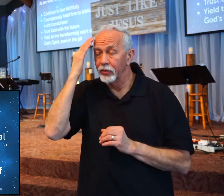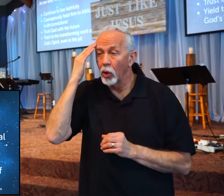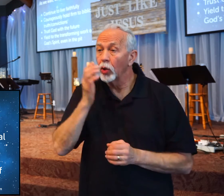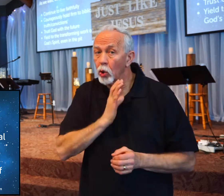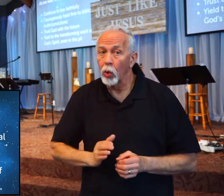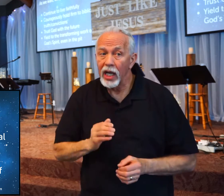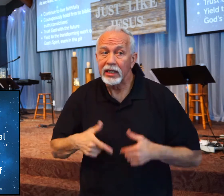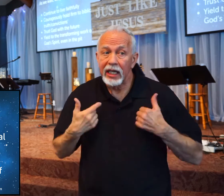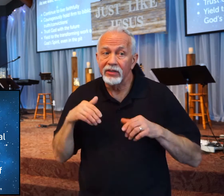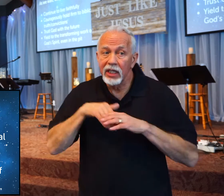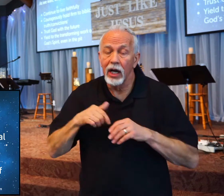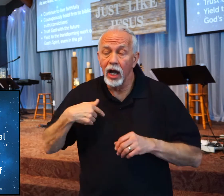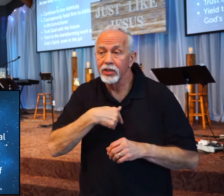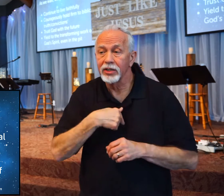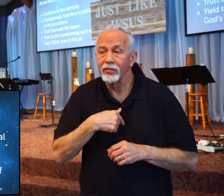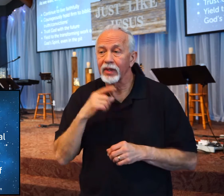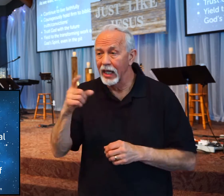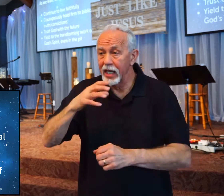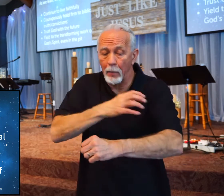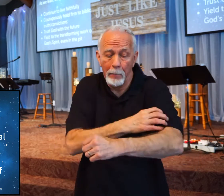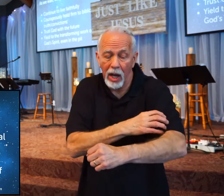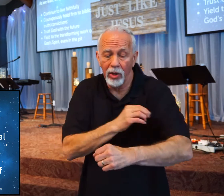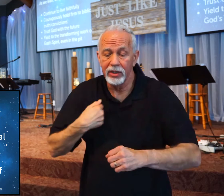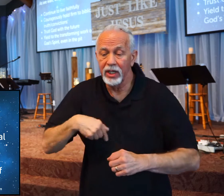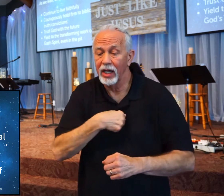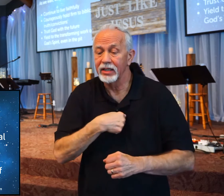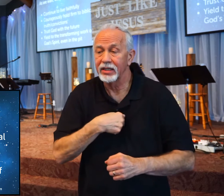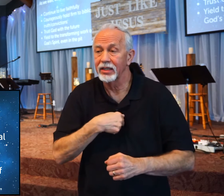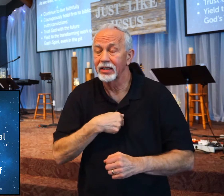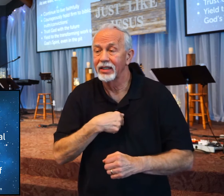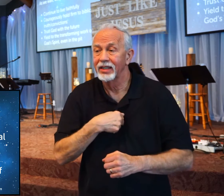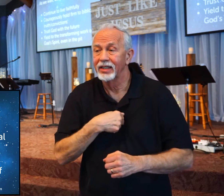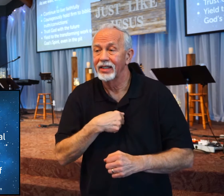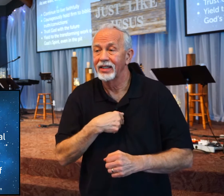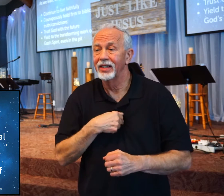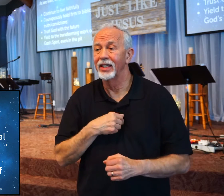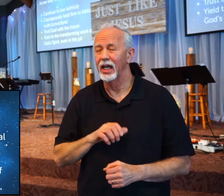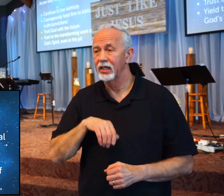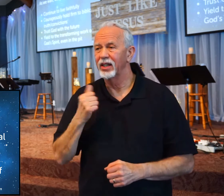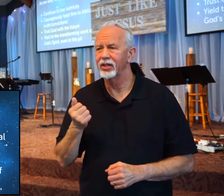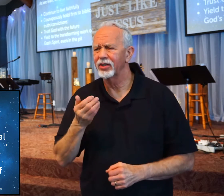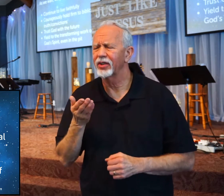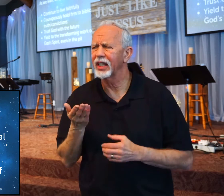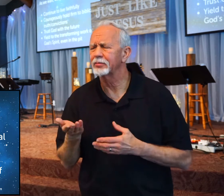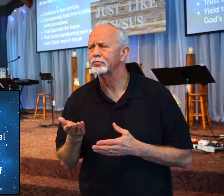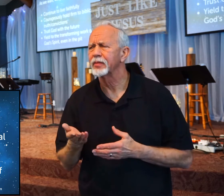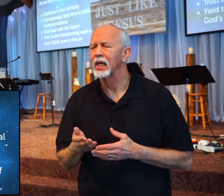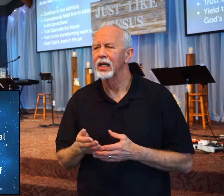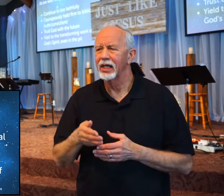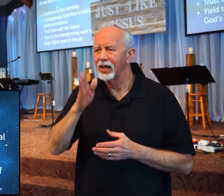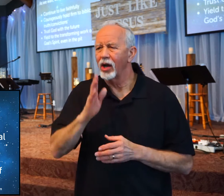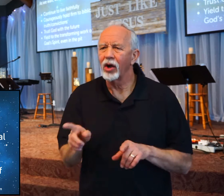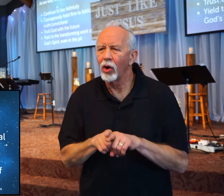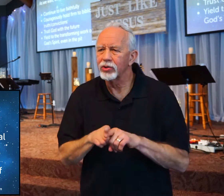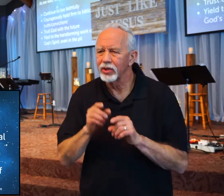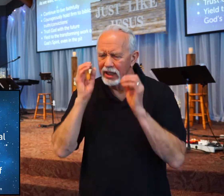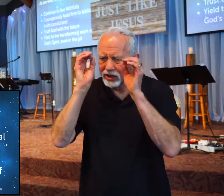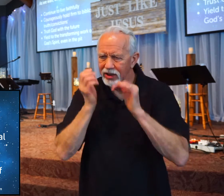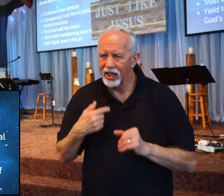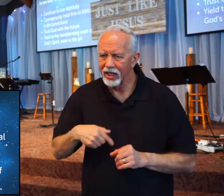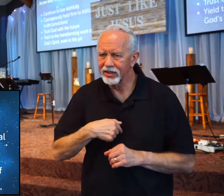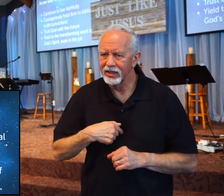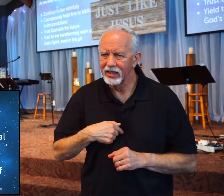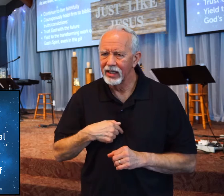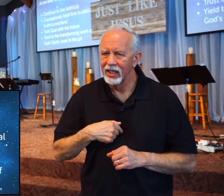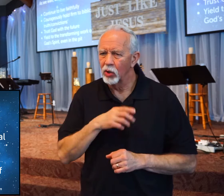us. He empowers us. But in another sense, the Bible also teaches us that not only